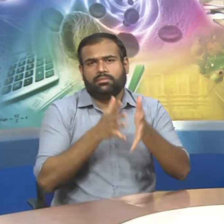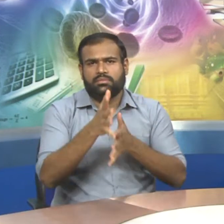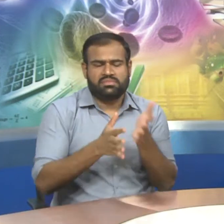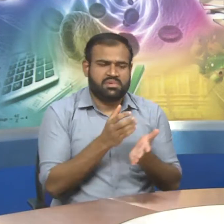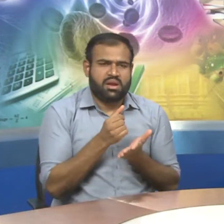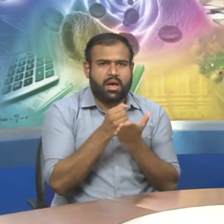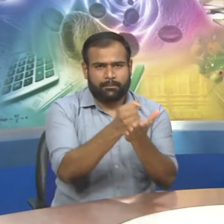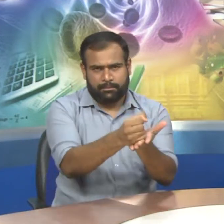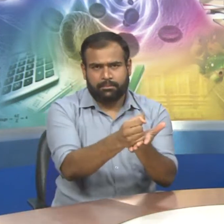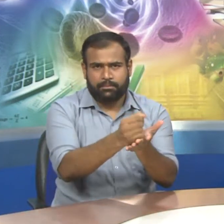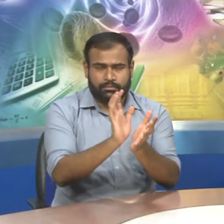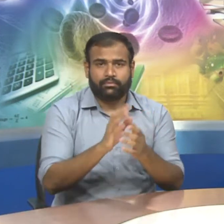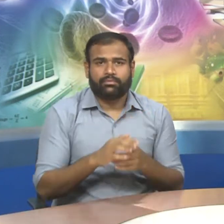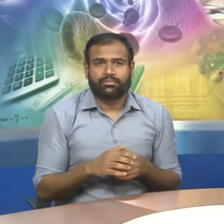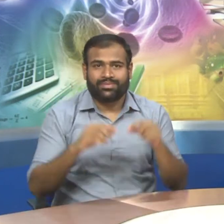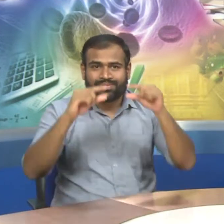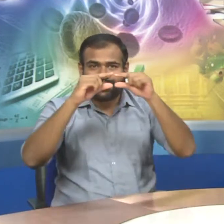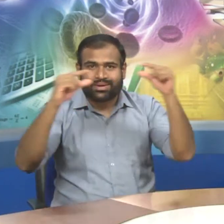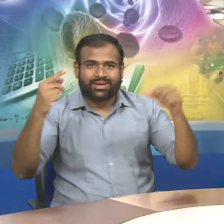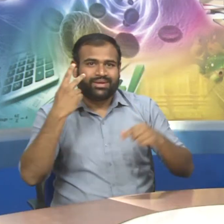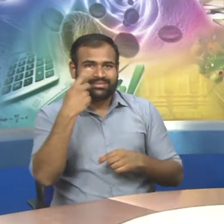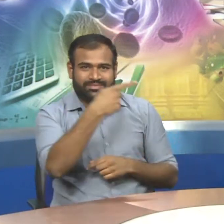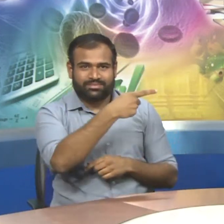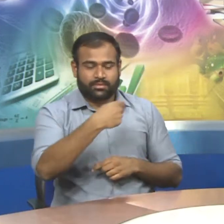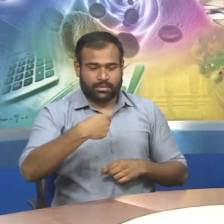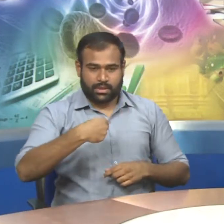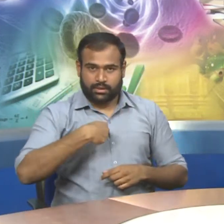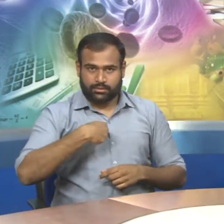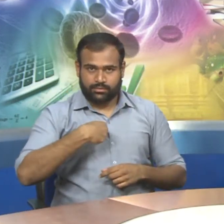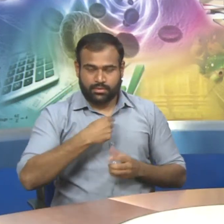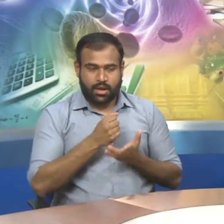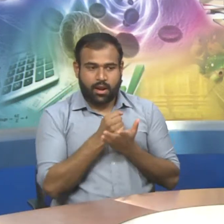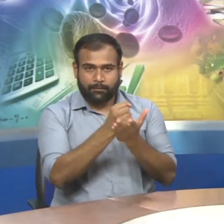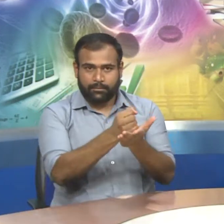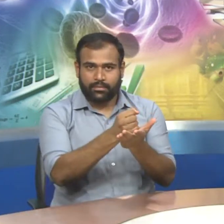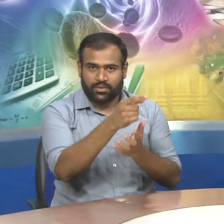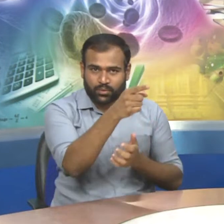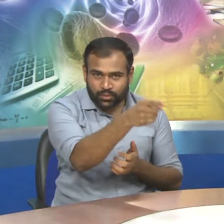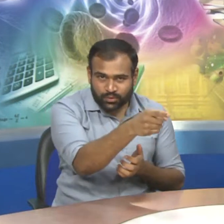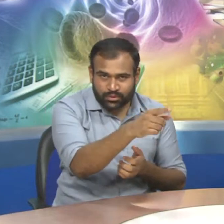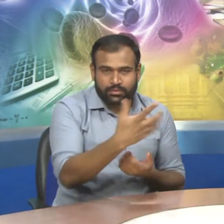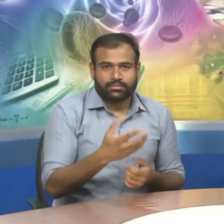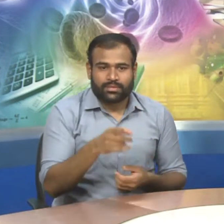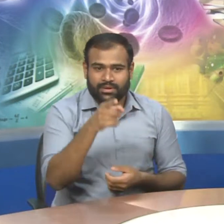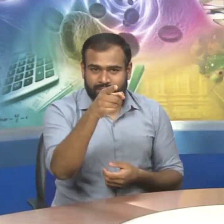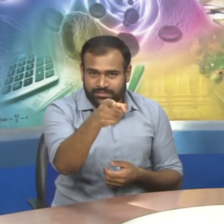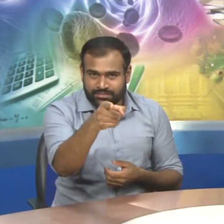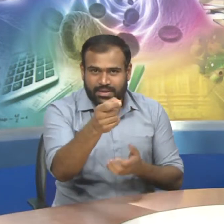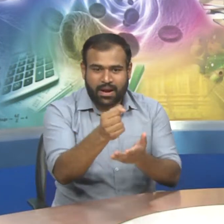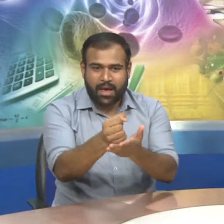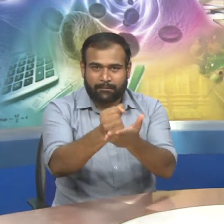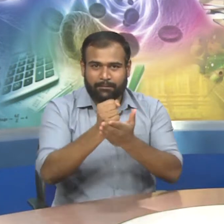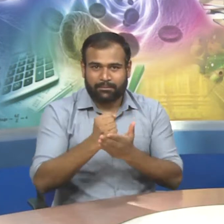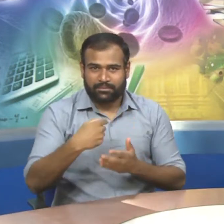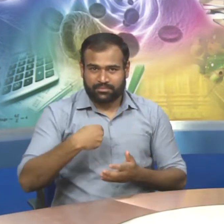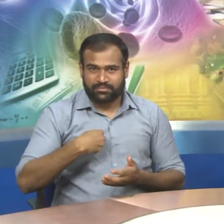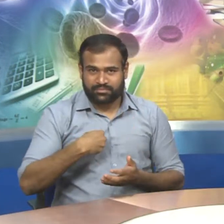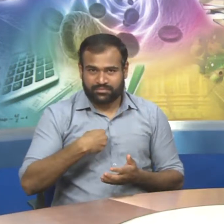Help, see, I help you, and this is I help you, and if I talk about